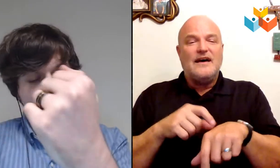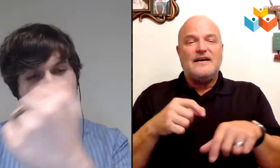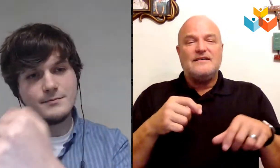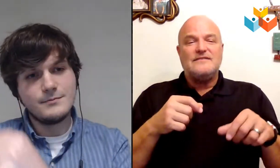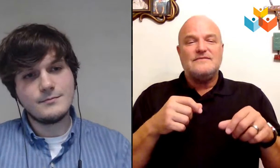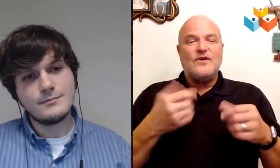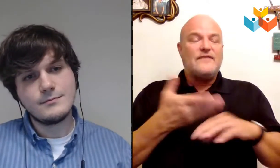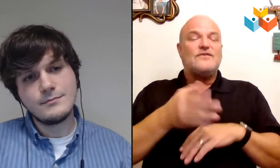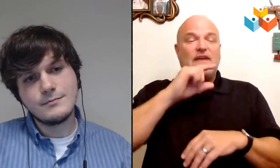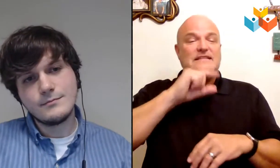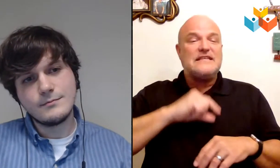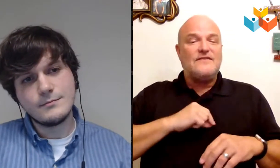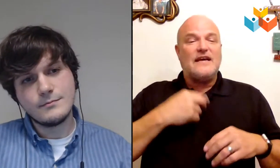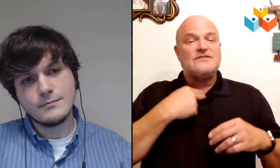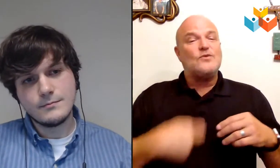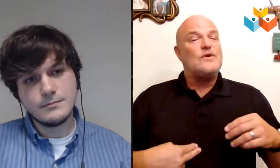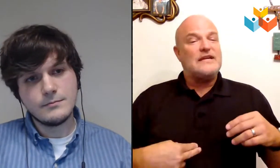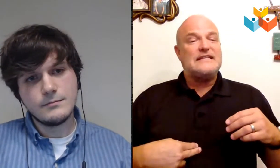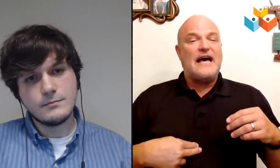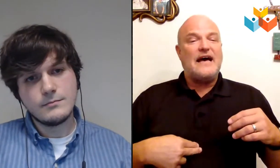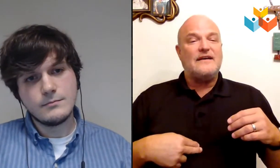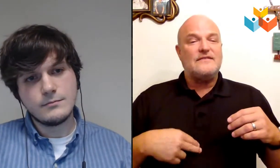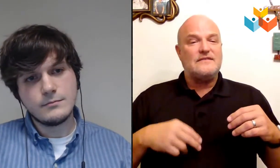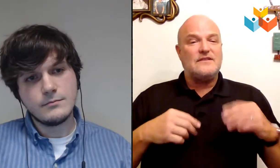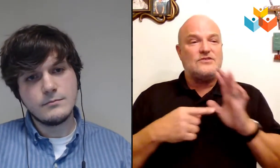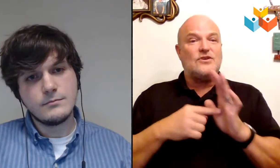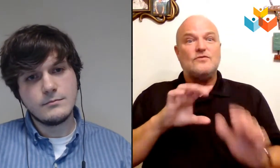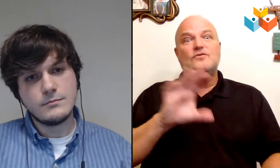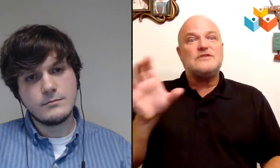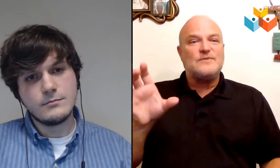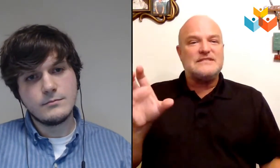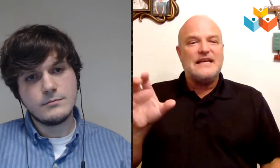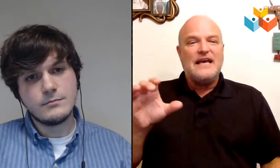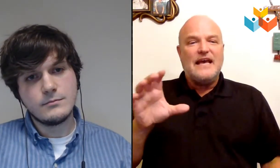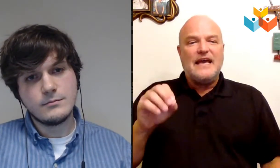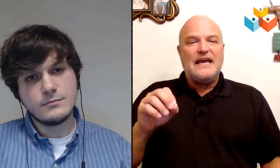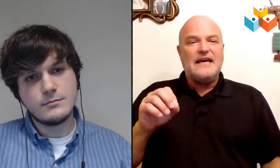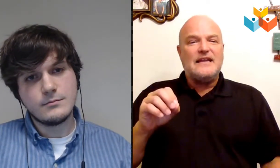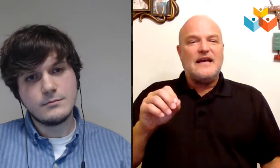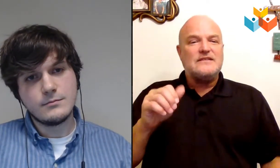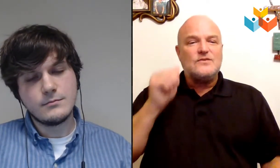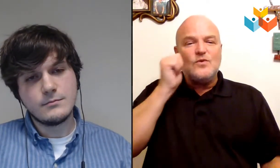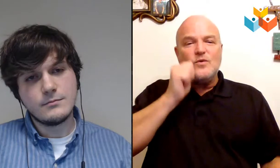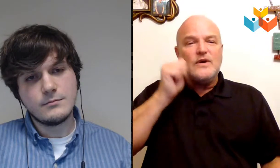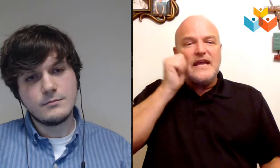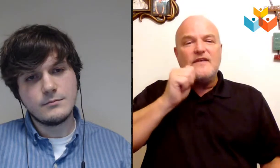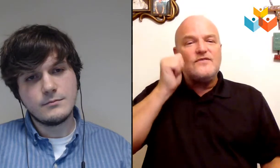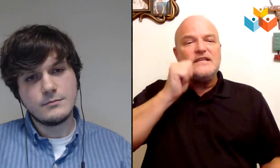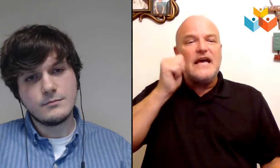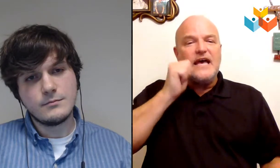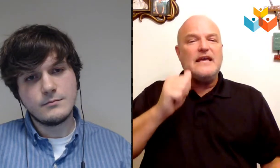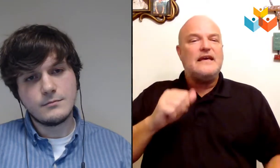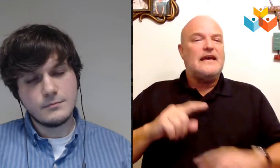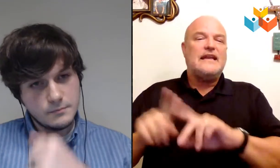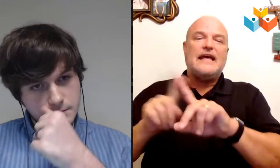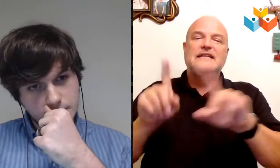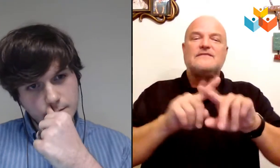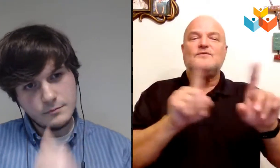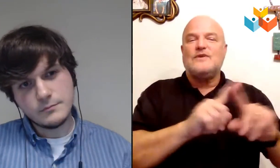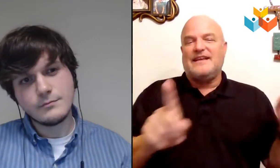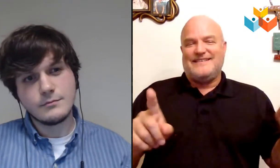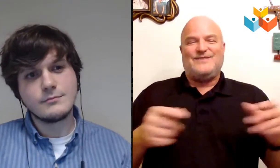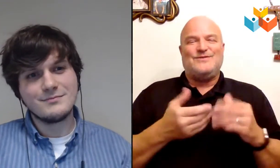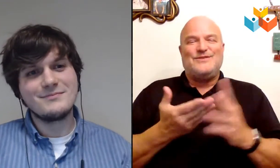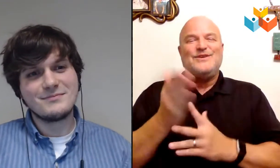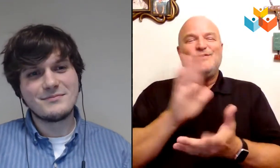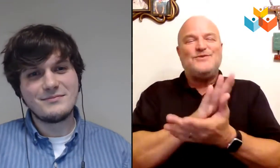time, after Thanksgiving, I started wearing a tie that showed Christmas. And I just wore one every day and had a